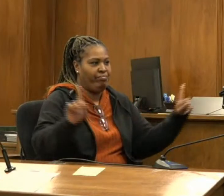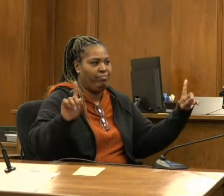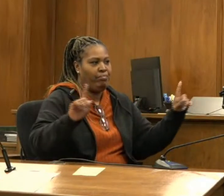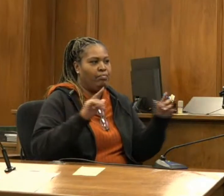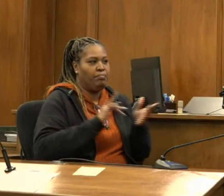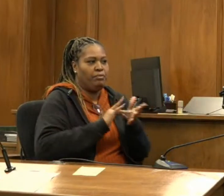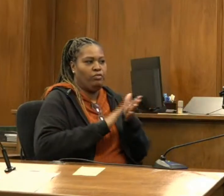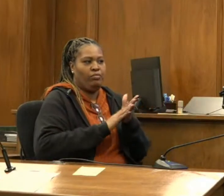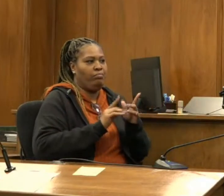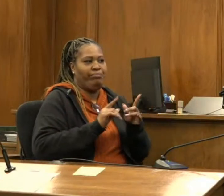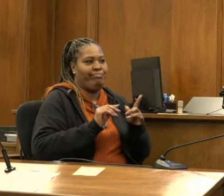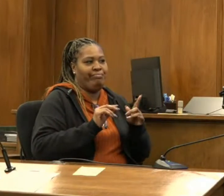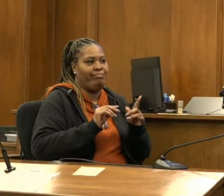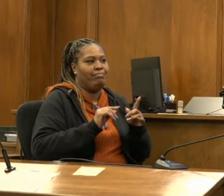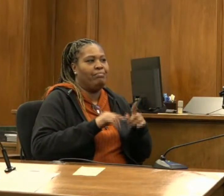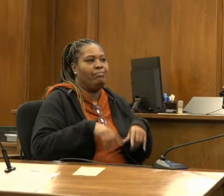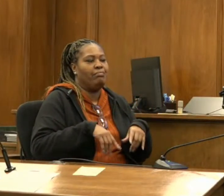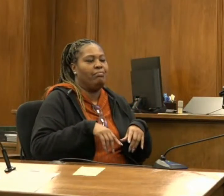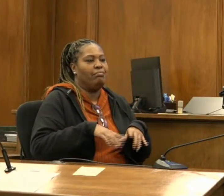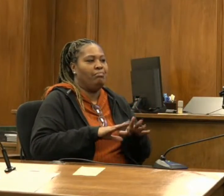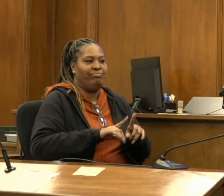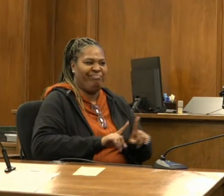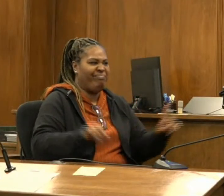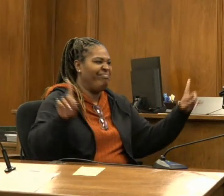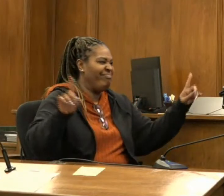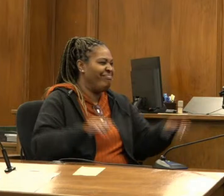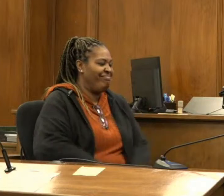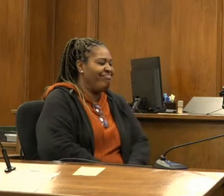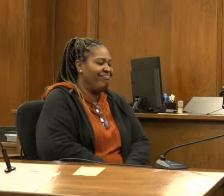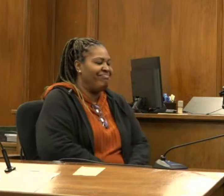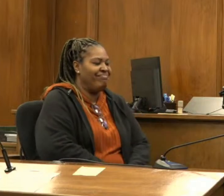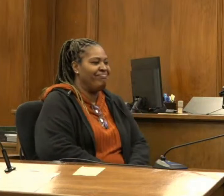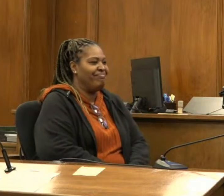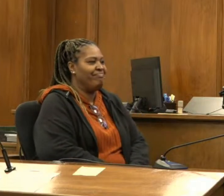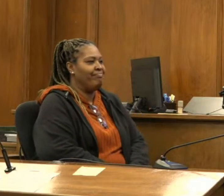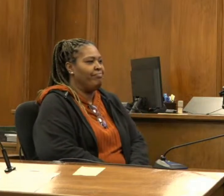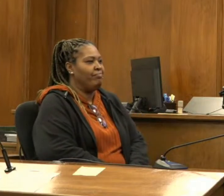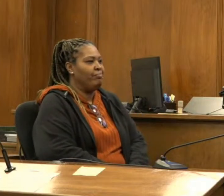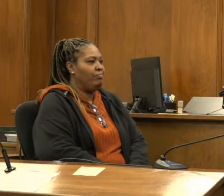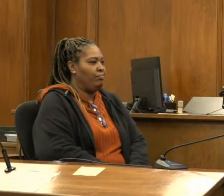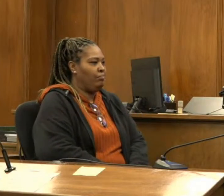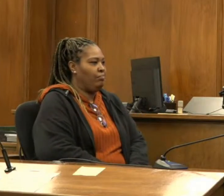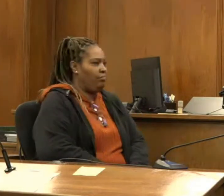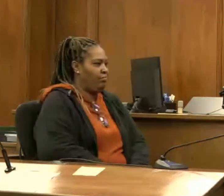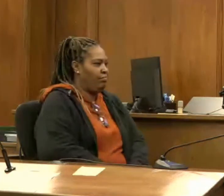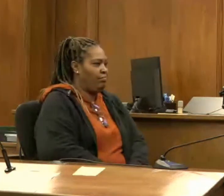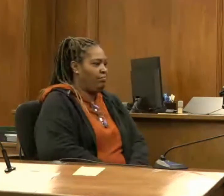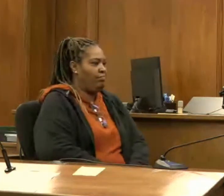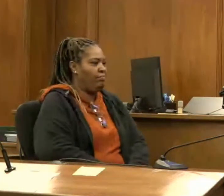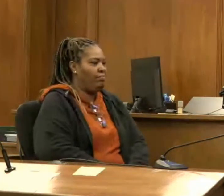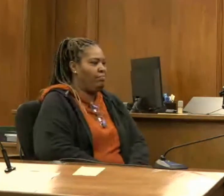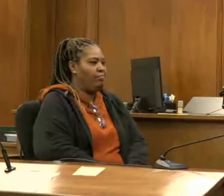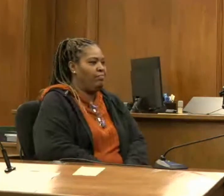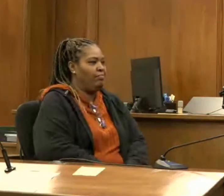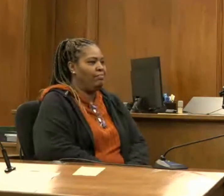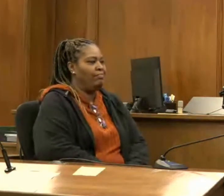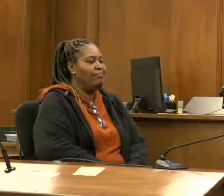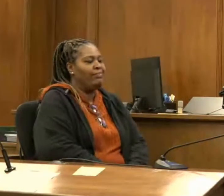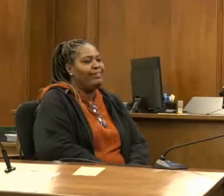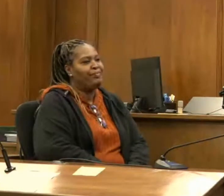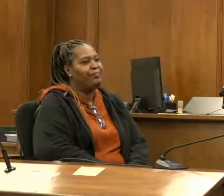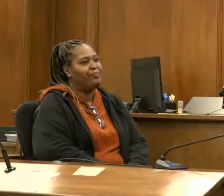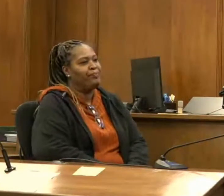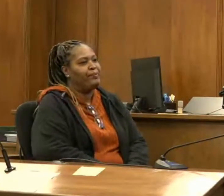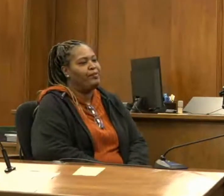We were together in elementary school, and then we split after that. Not in middle